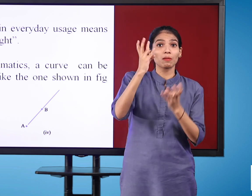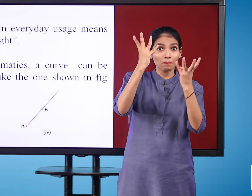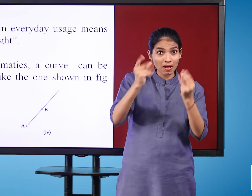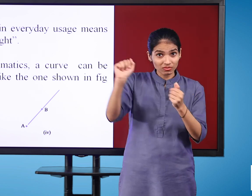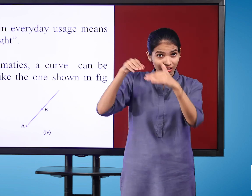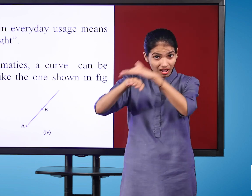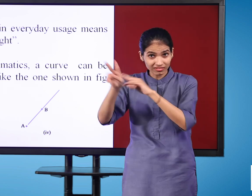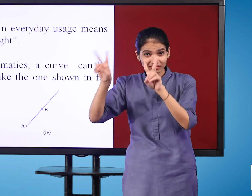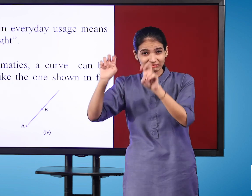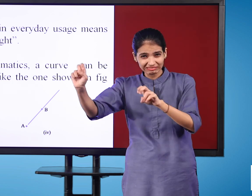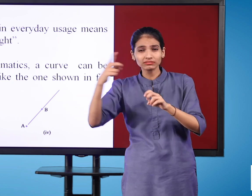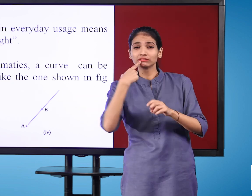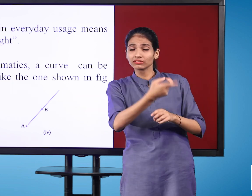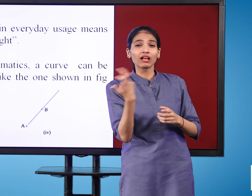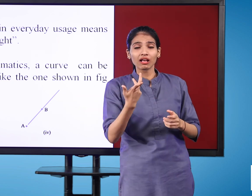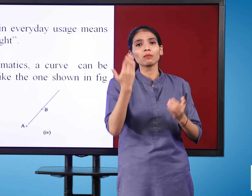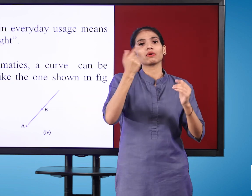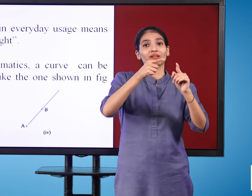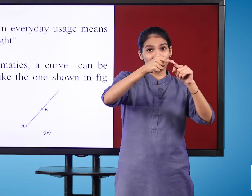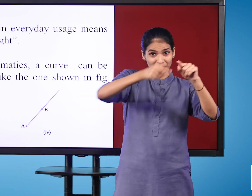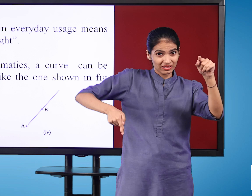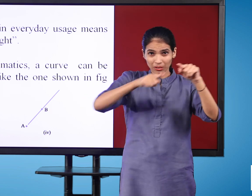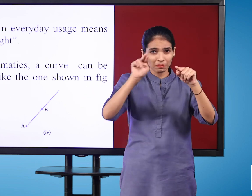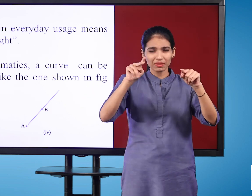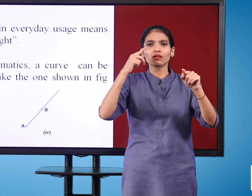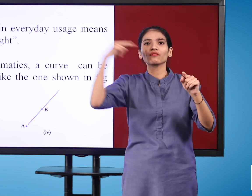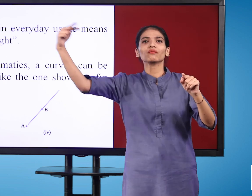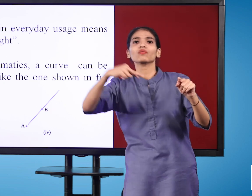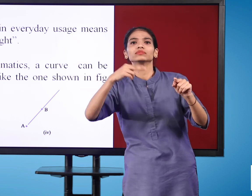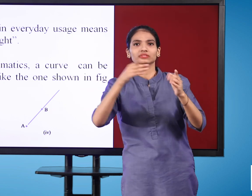can be straight like the one shown in figure 4.10.4.